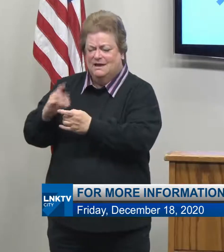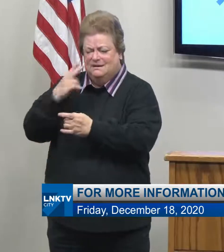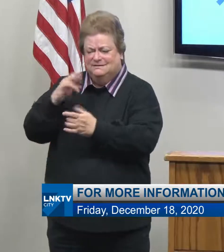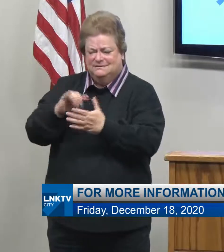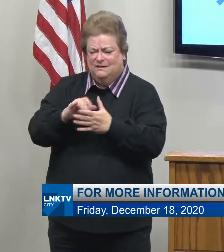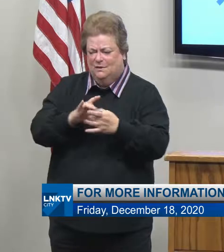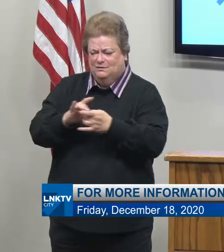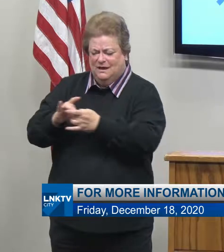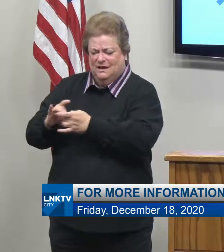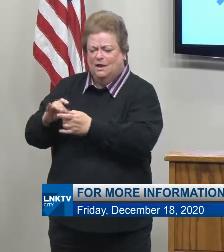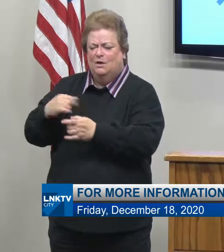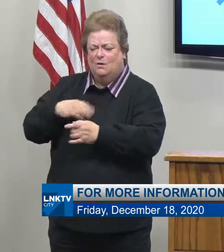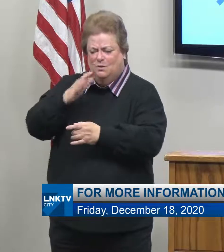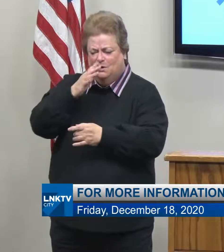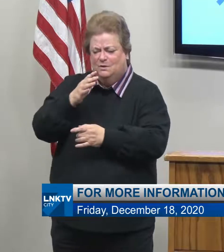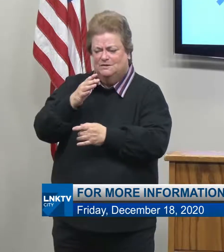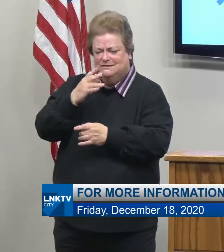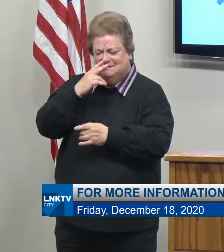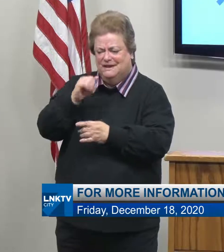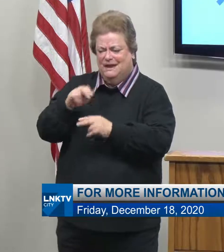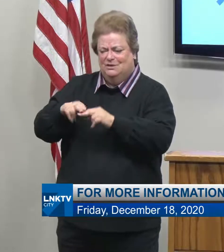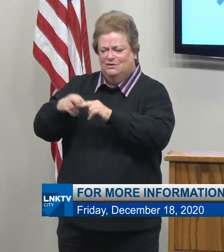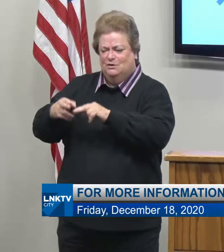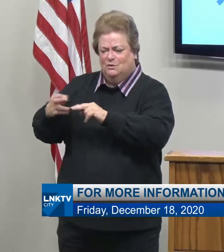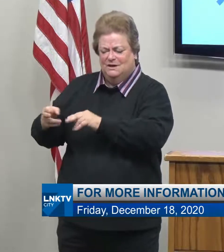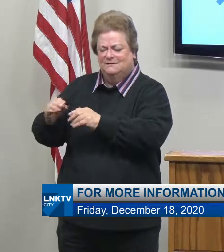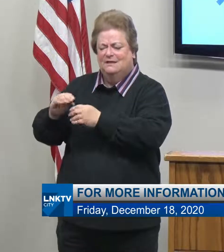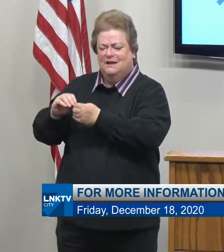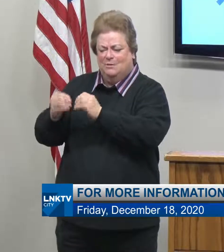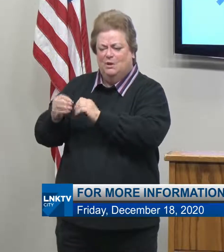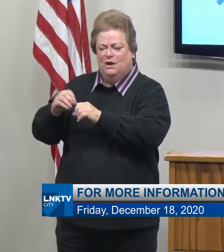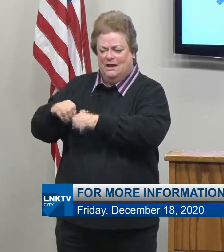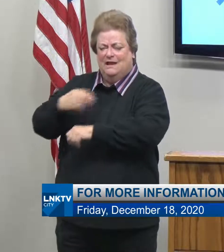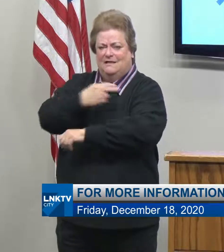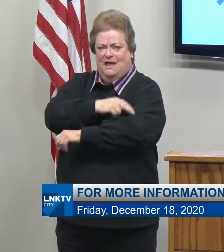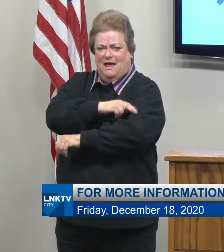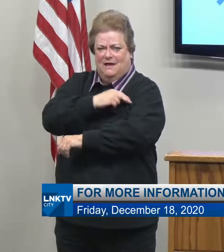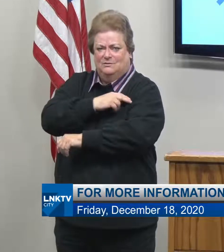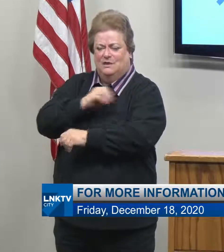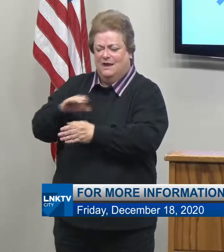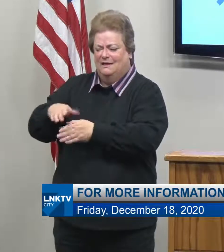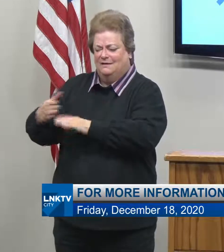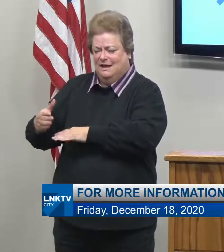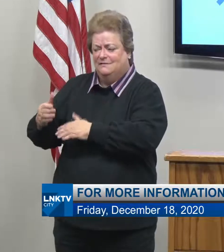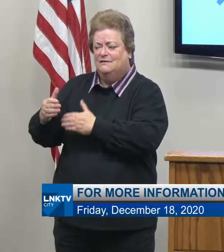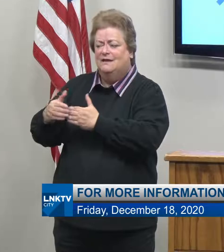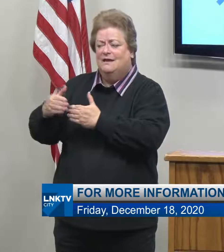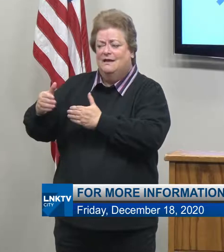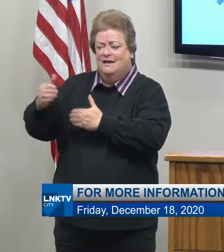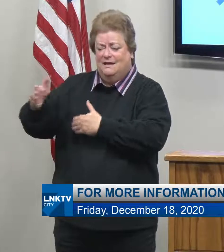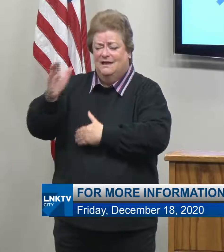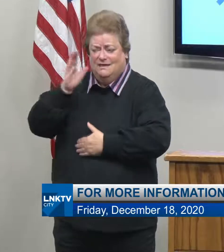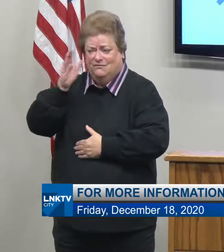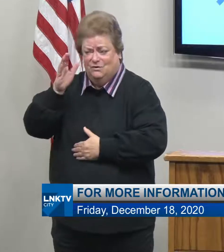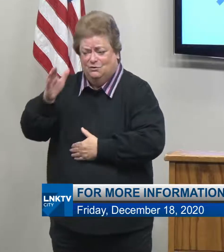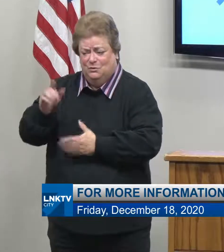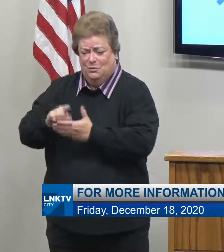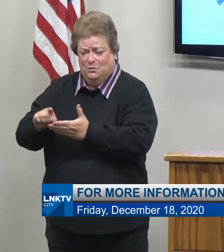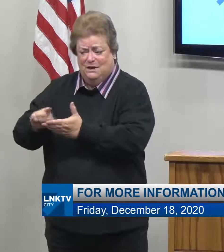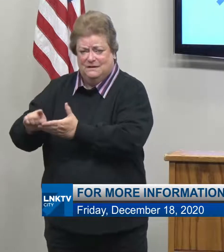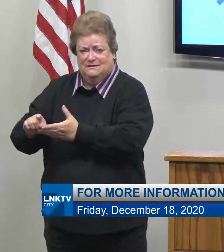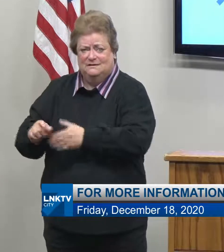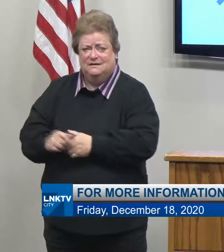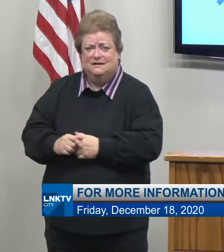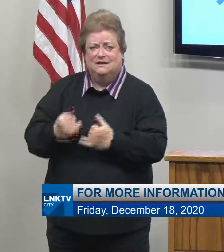case numbers will translate into a decrease in hospitalizations and deaths in the coming weeks. Today,